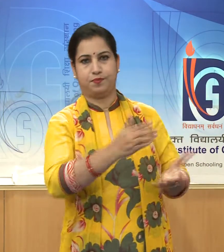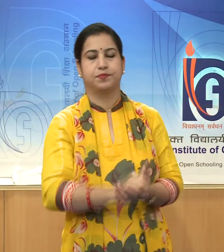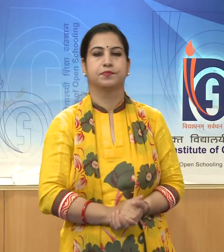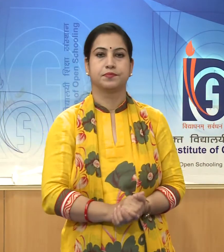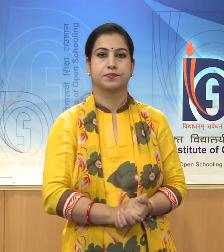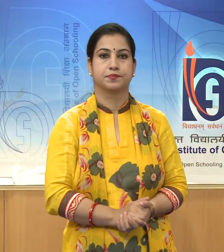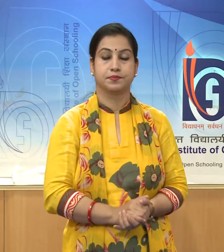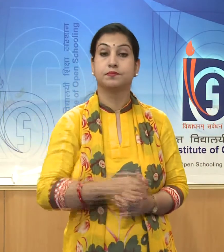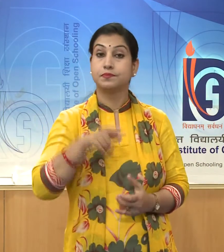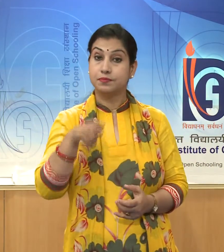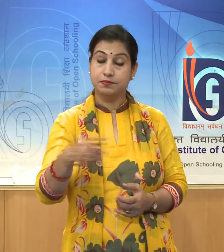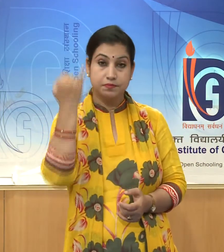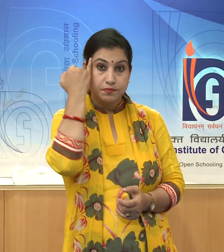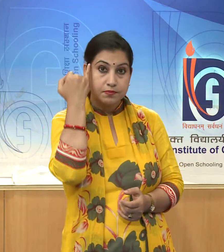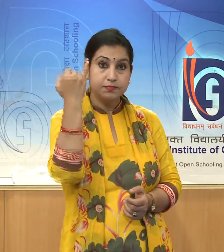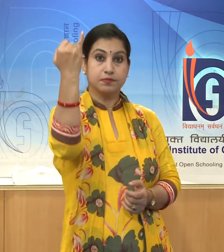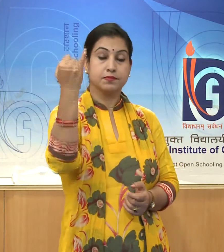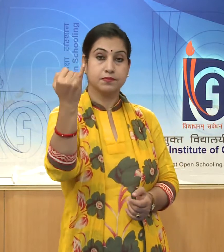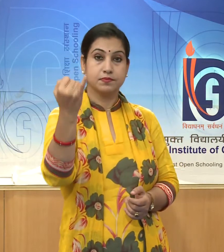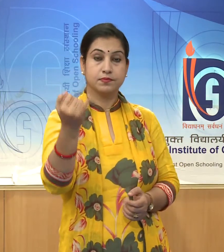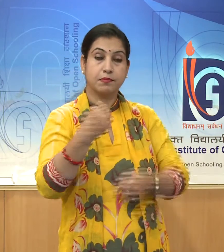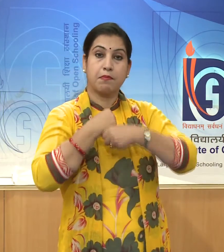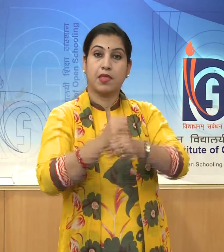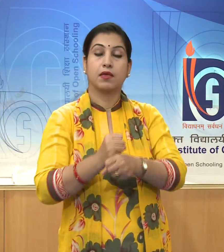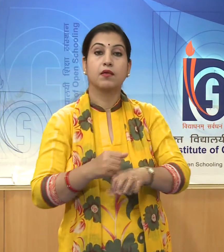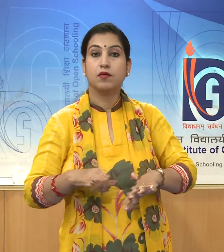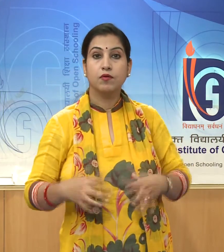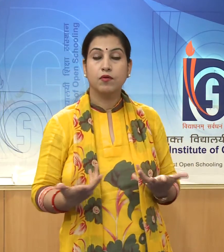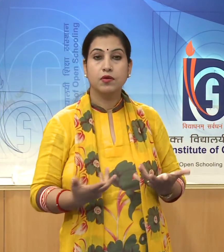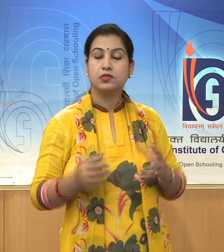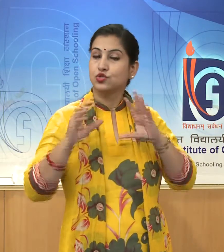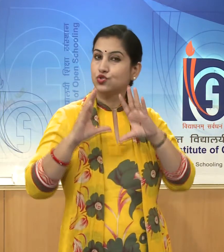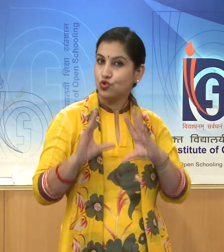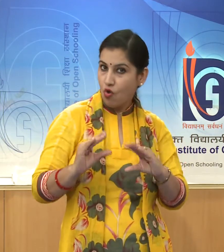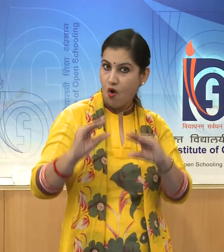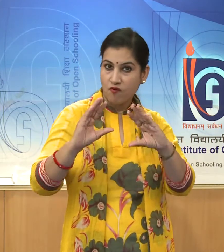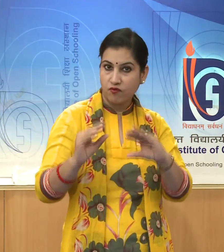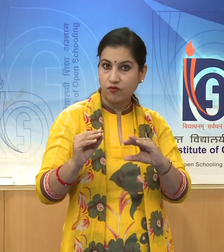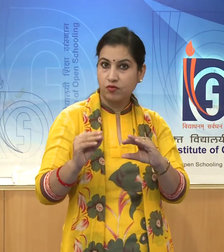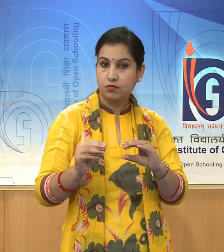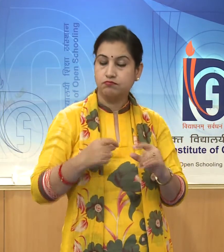Renoir was a creator of soft,